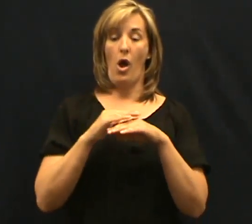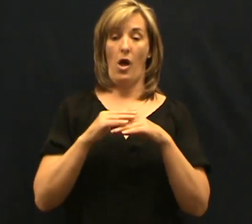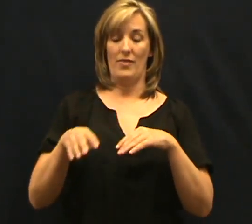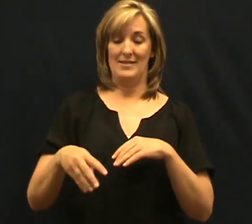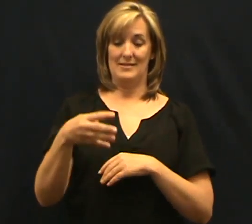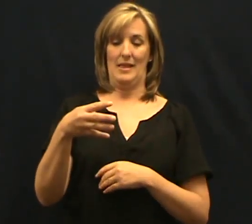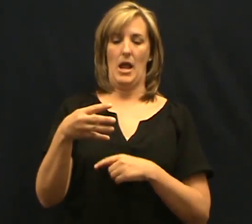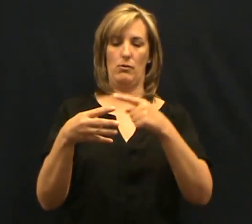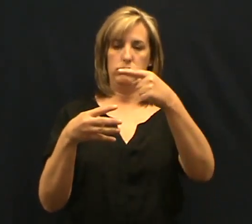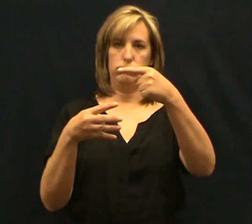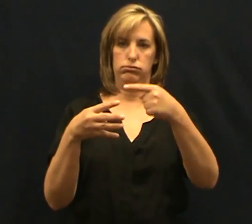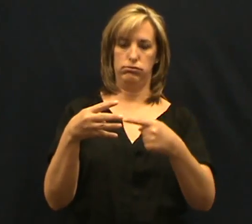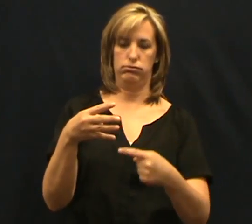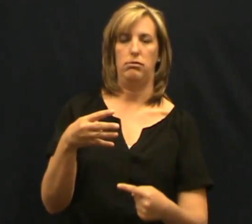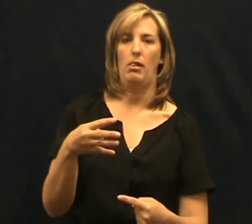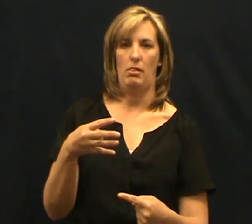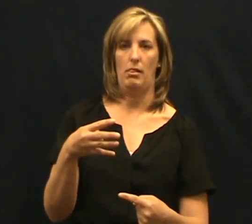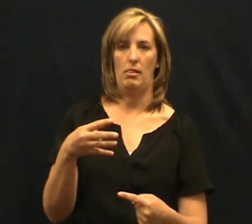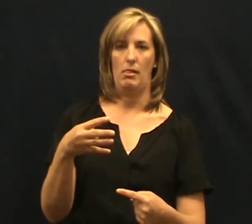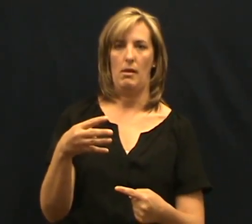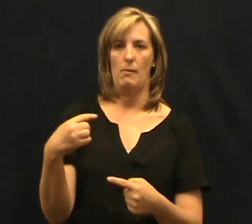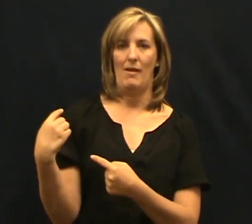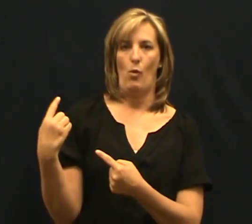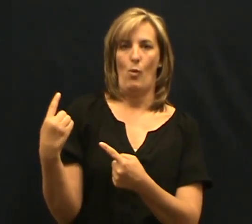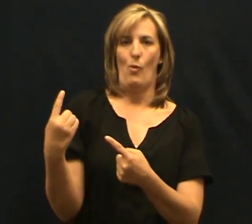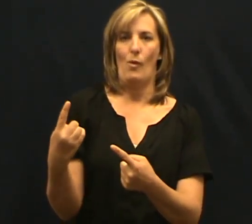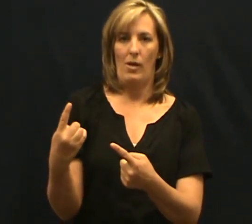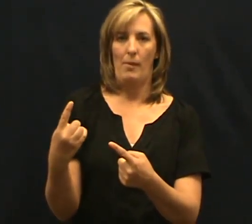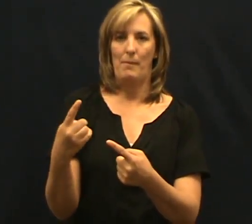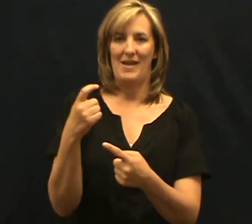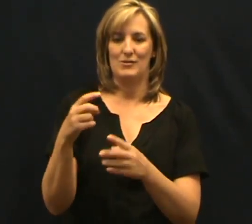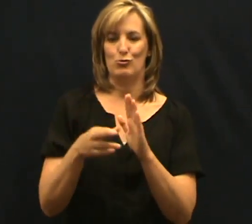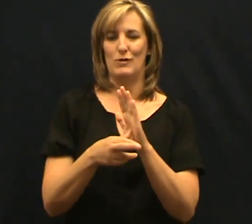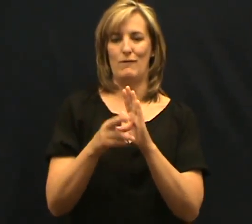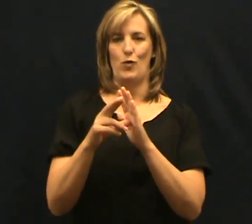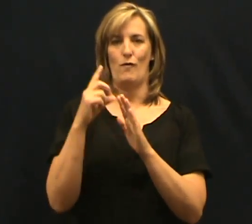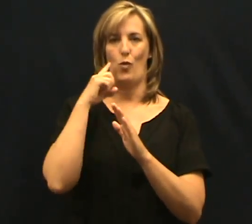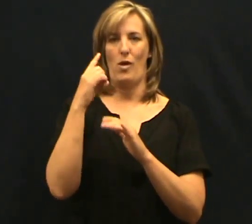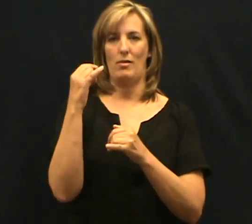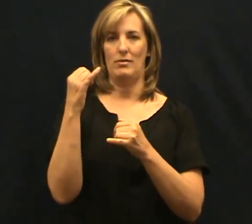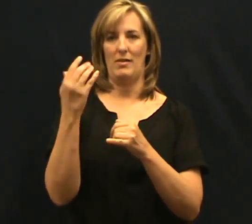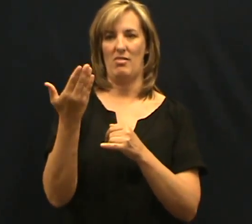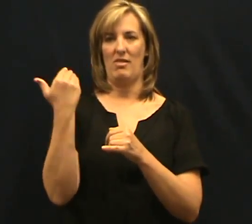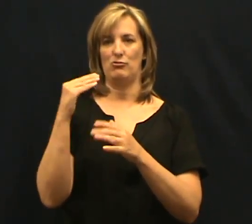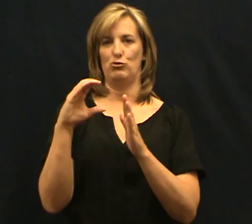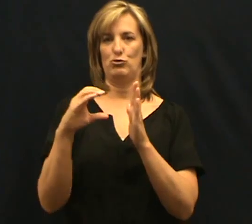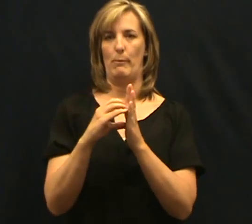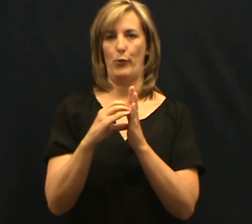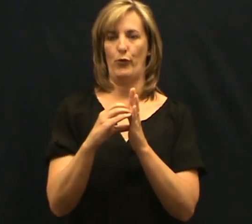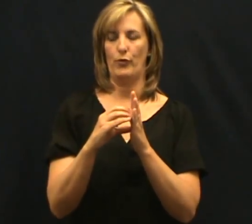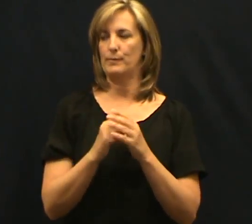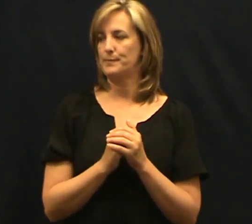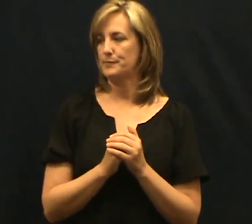a while, but it's going to be the review essentially for last chapter and this chapter. So cash is